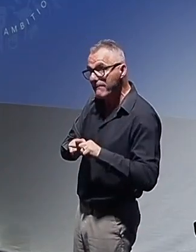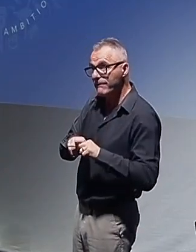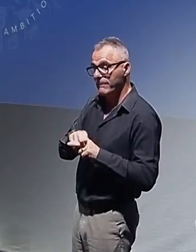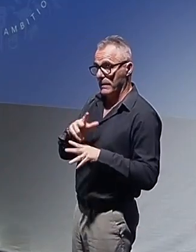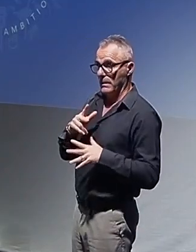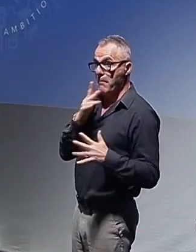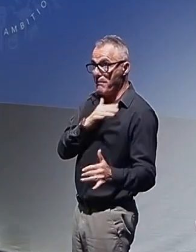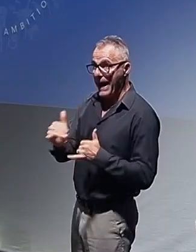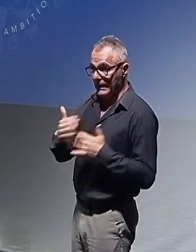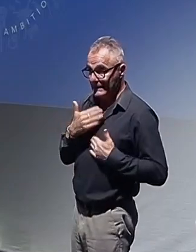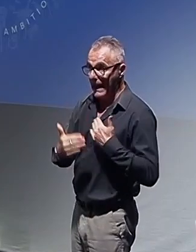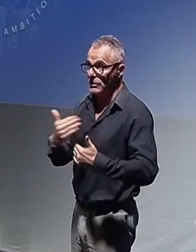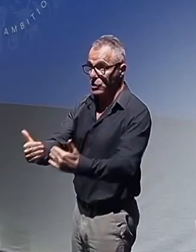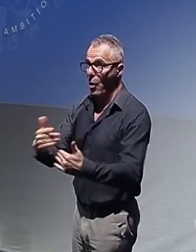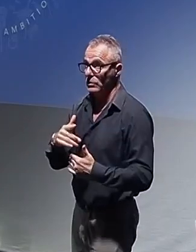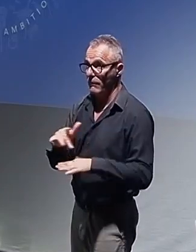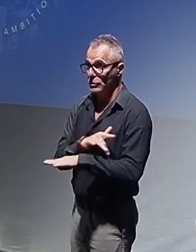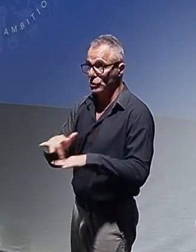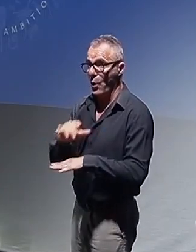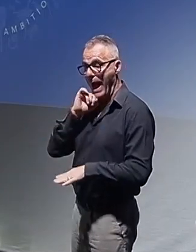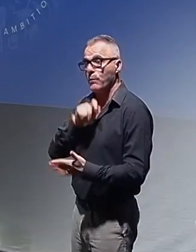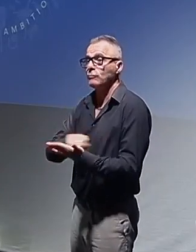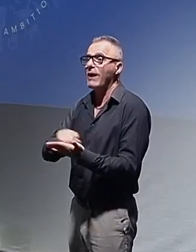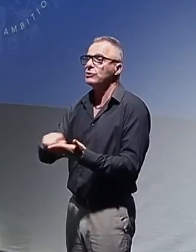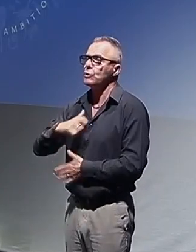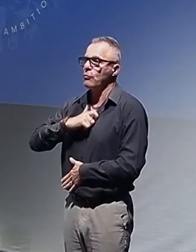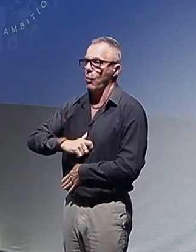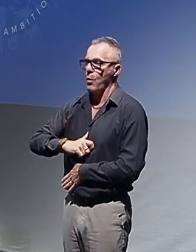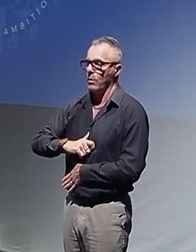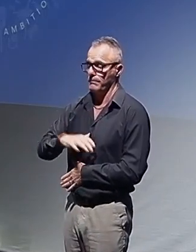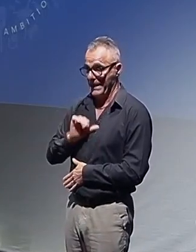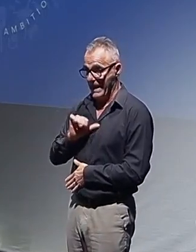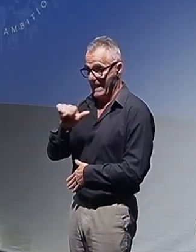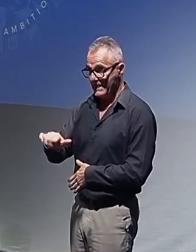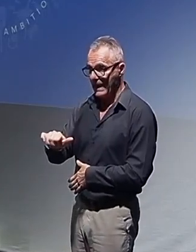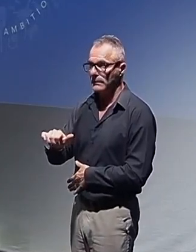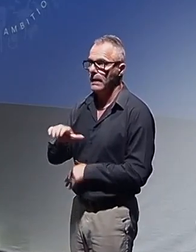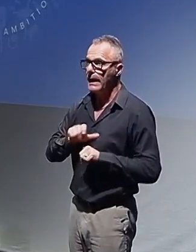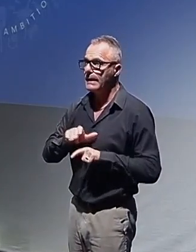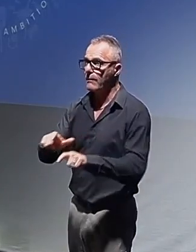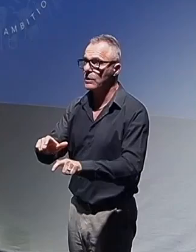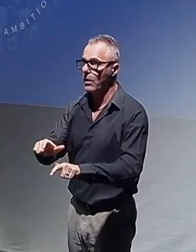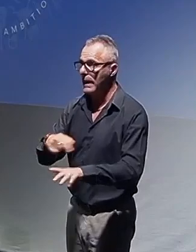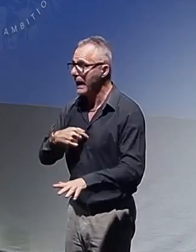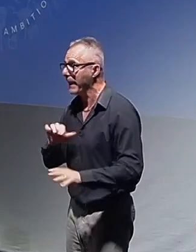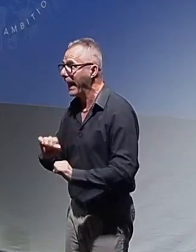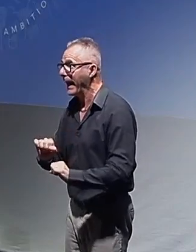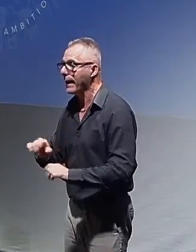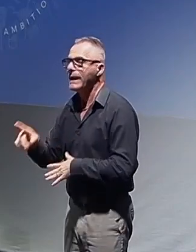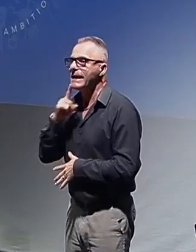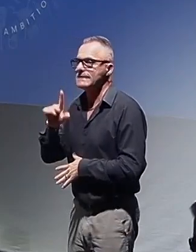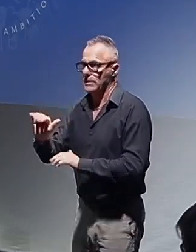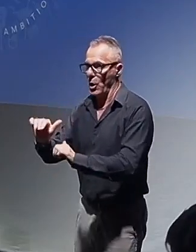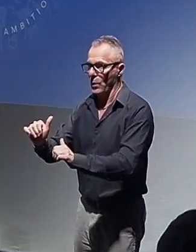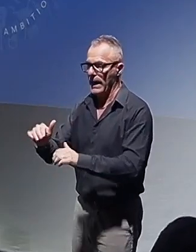part. And you hear that a lot. I was like, cool, cheers, mate. Okay, let's see what happens. Then it got picked up, and I was like, so? And he said, right, will you put